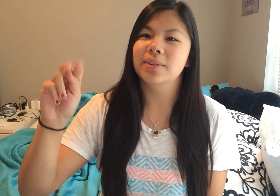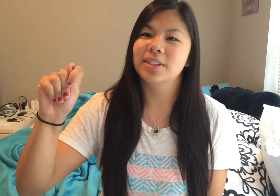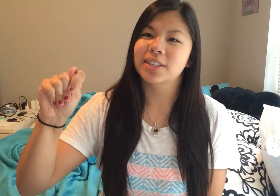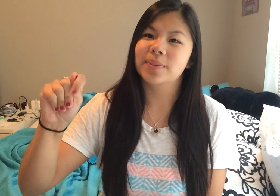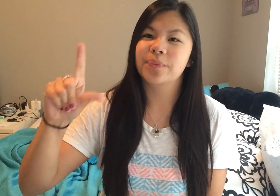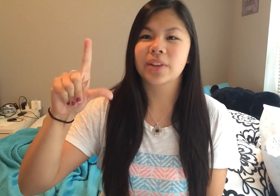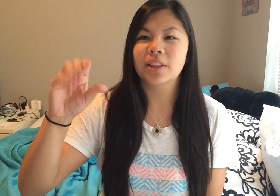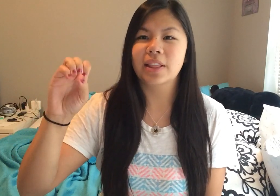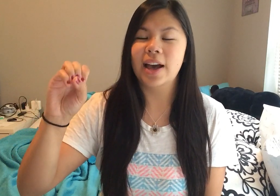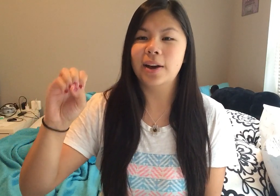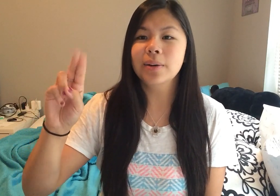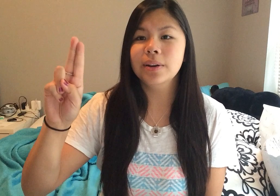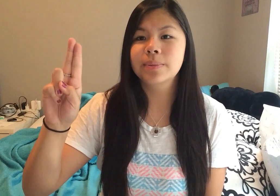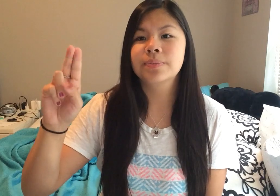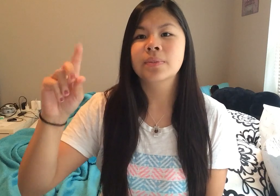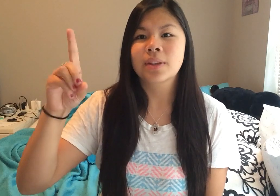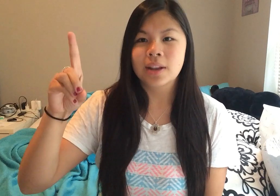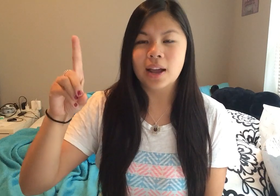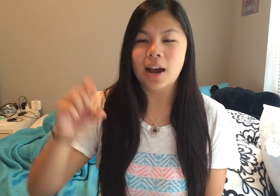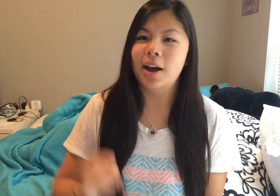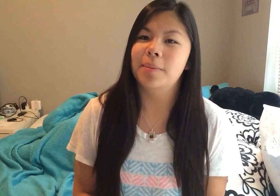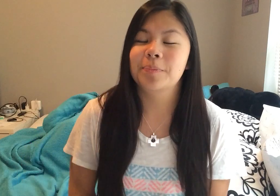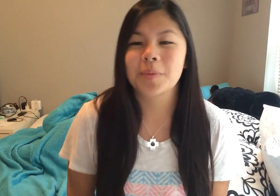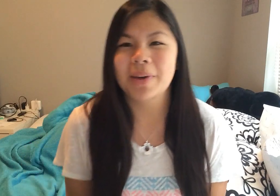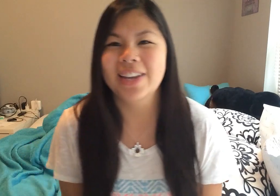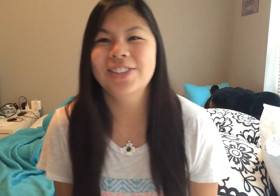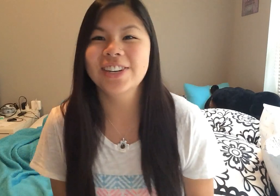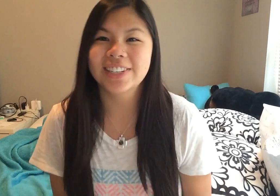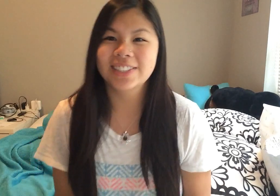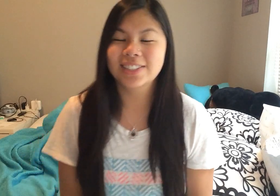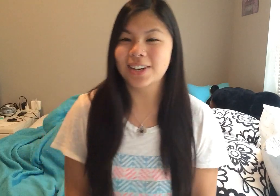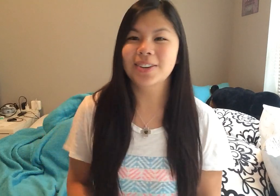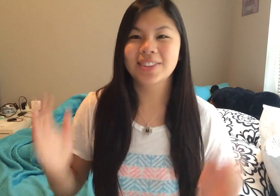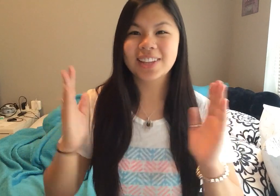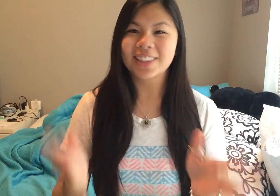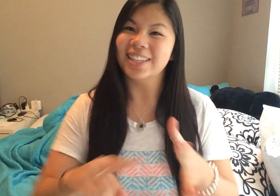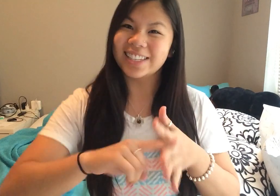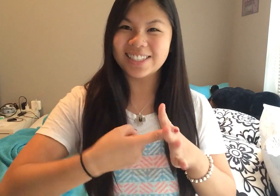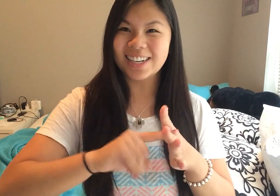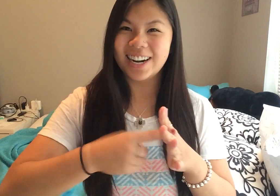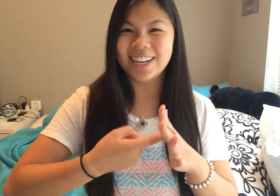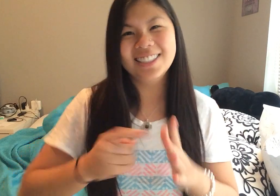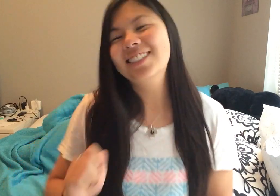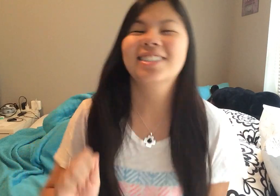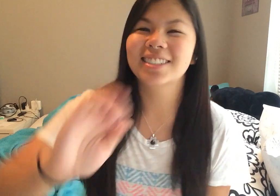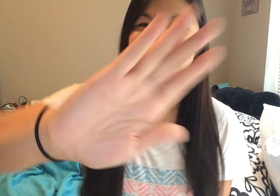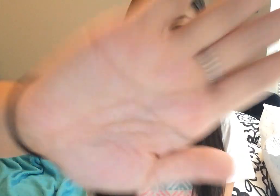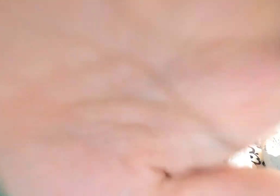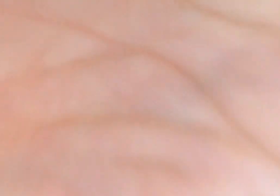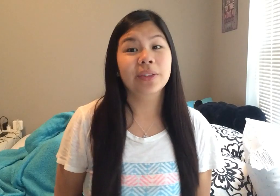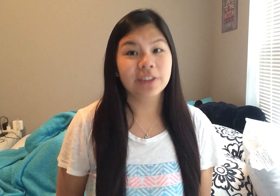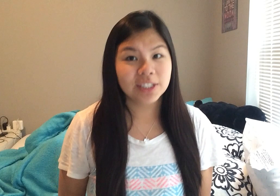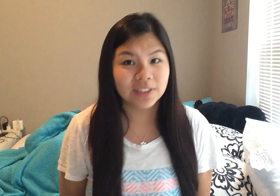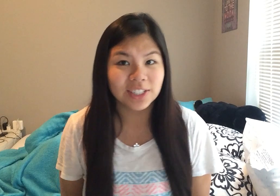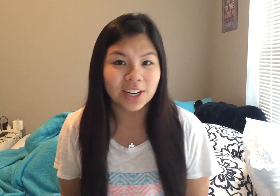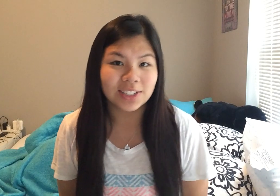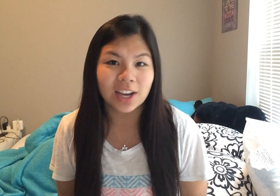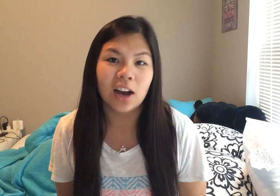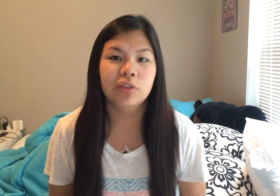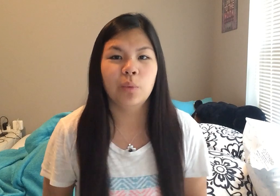Out Loud by Sheeran. So let's get started. So the first verse starts off, when